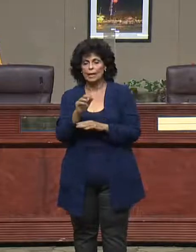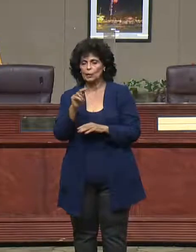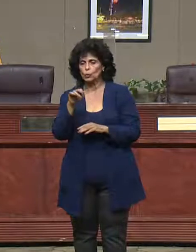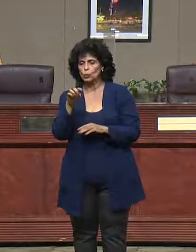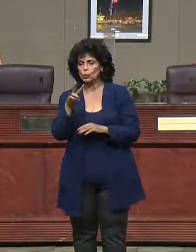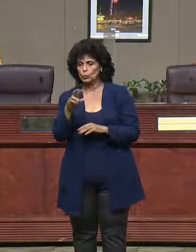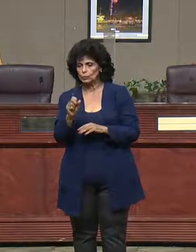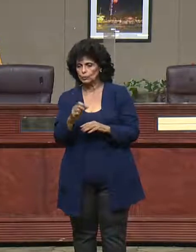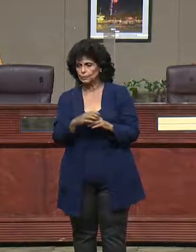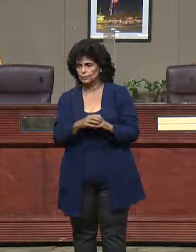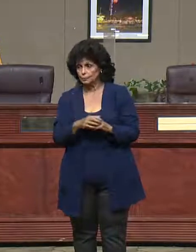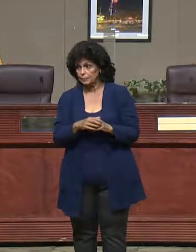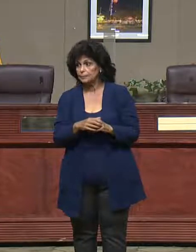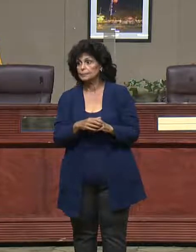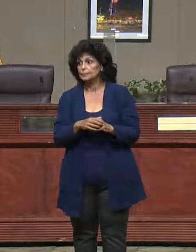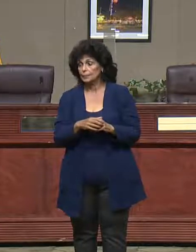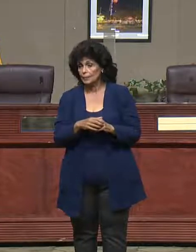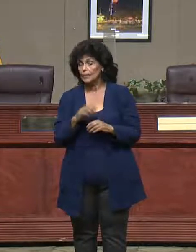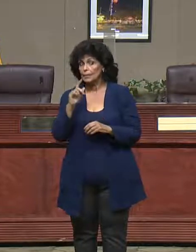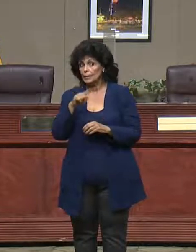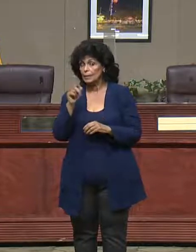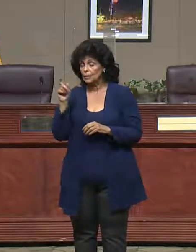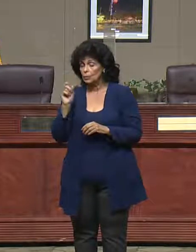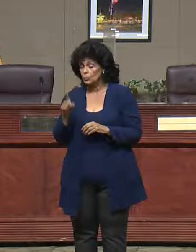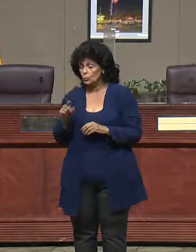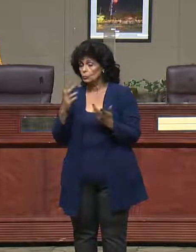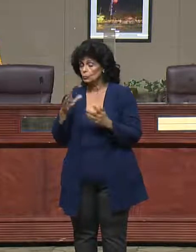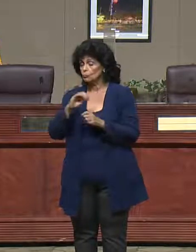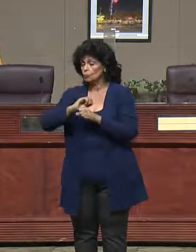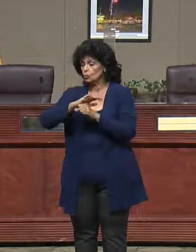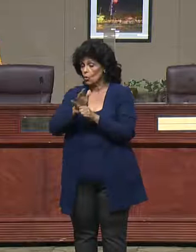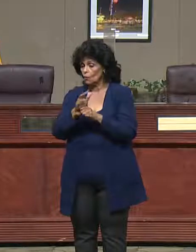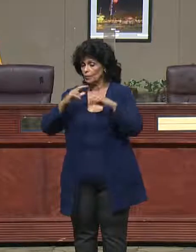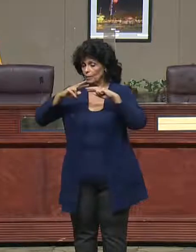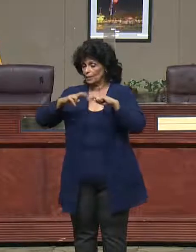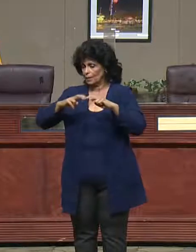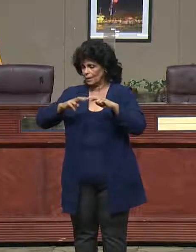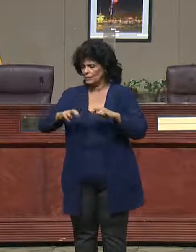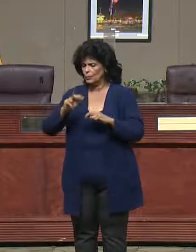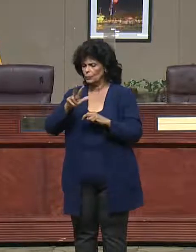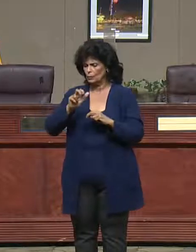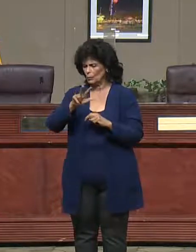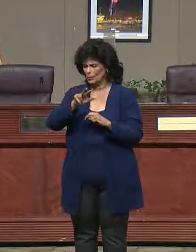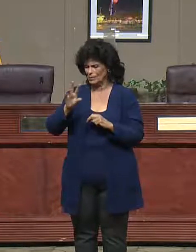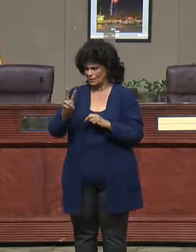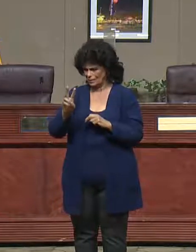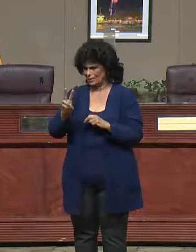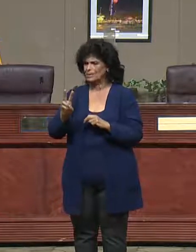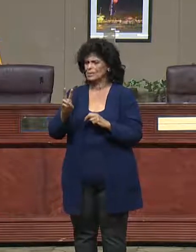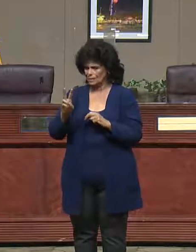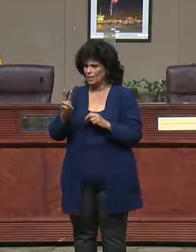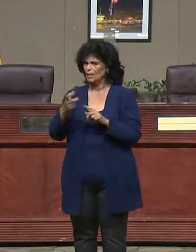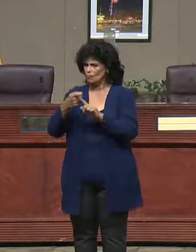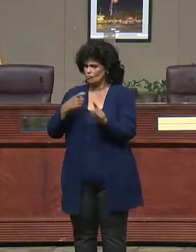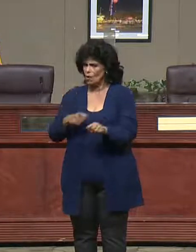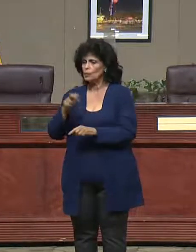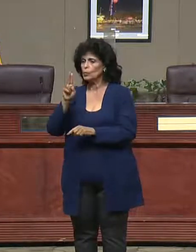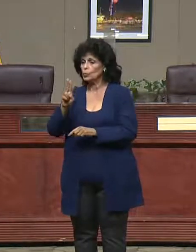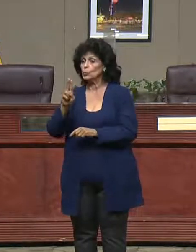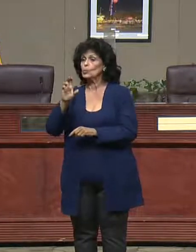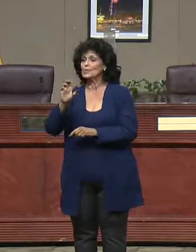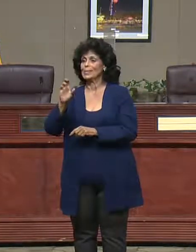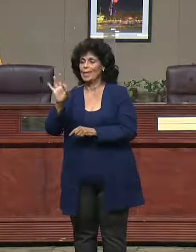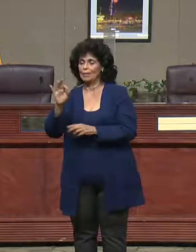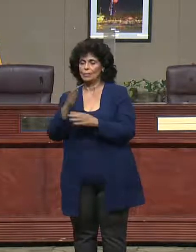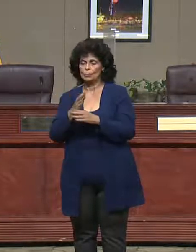can you please elaborate on the COVID data analysis and how 366 cases were found to be UCF student cases between August